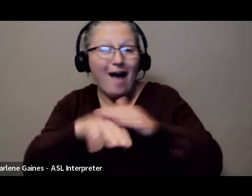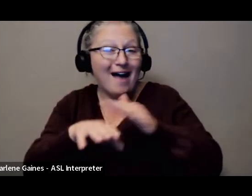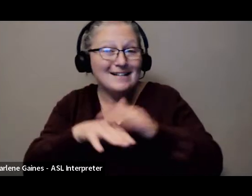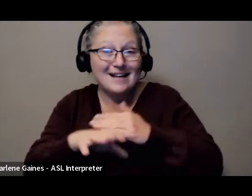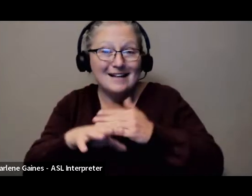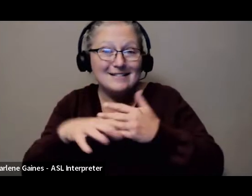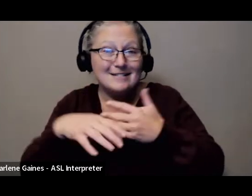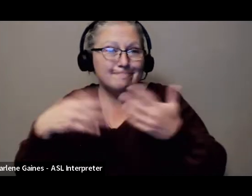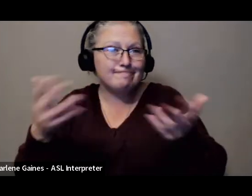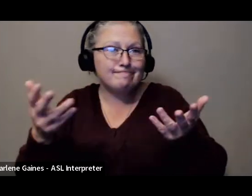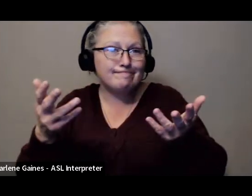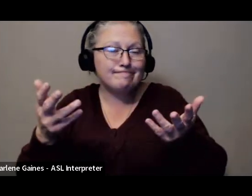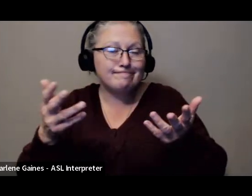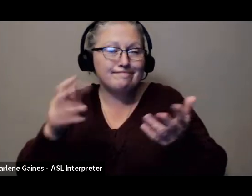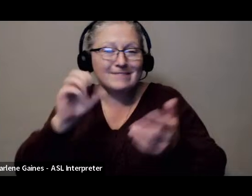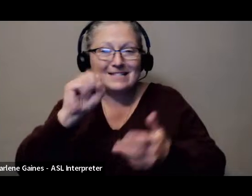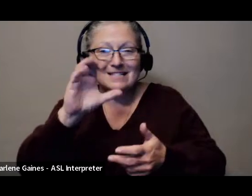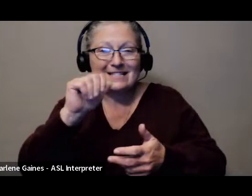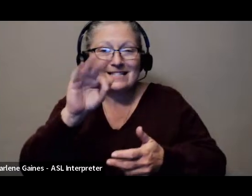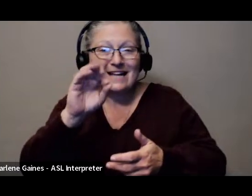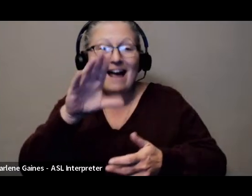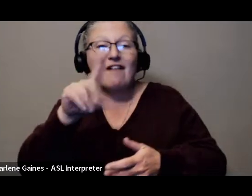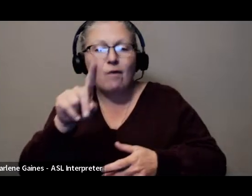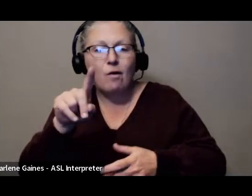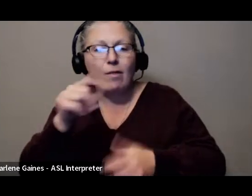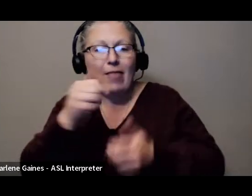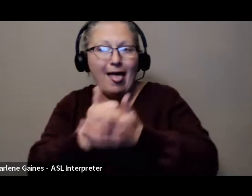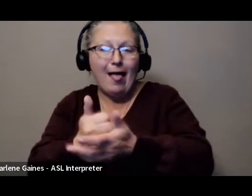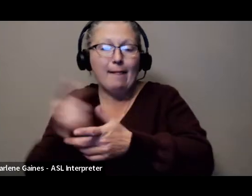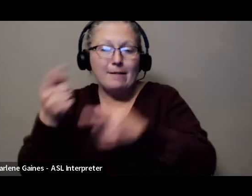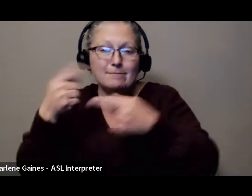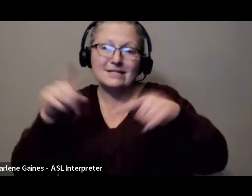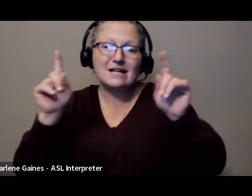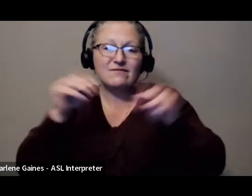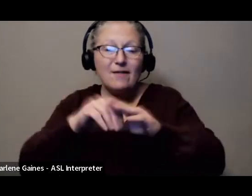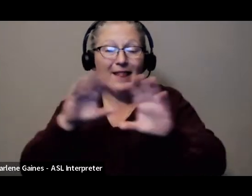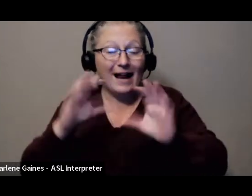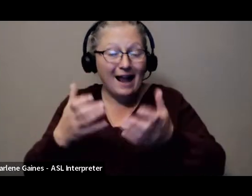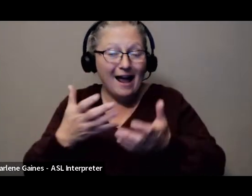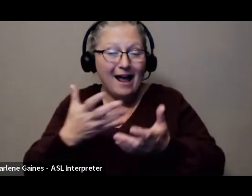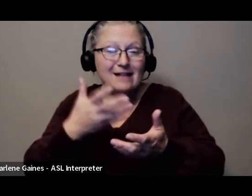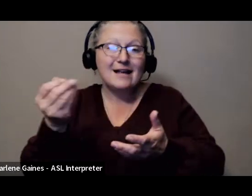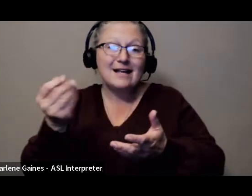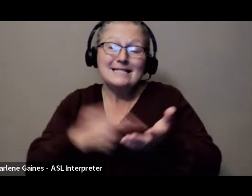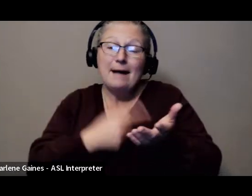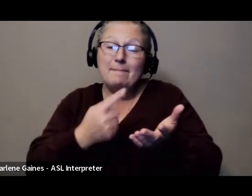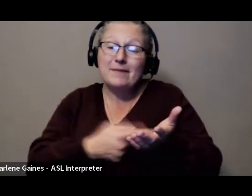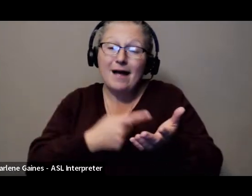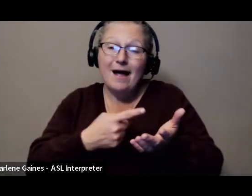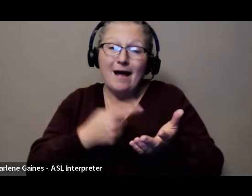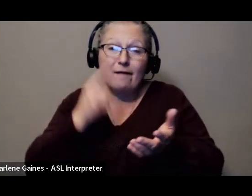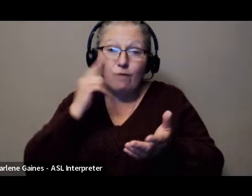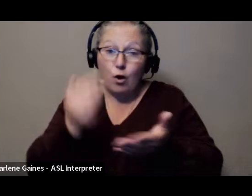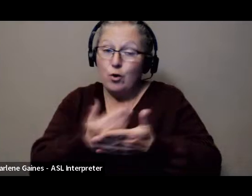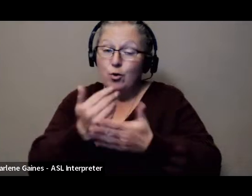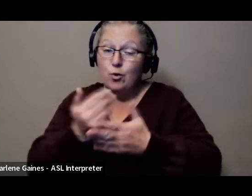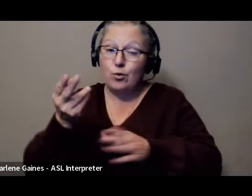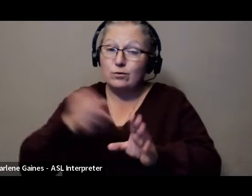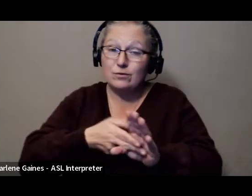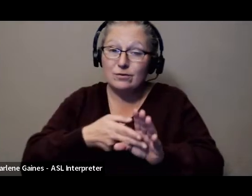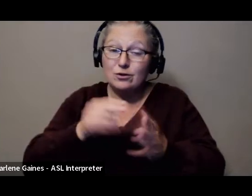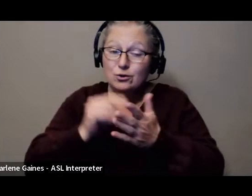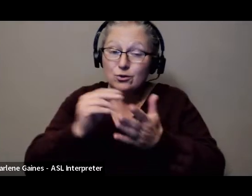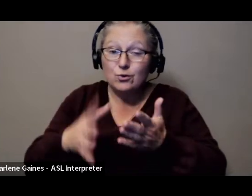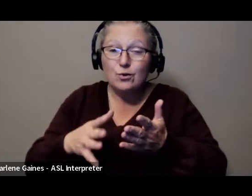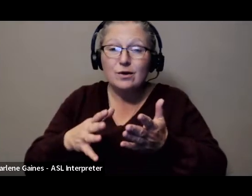to scaffolds that help them succeed in the classroom. And then sometimes especially with our newcomer students, what we see